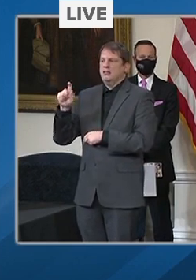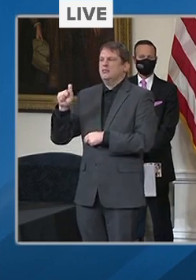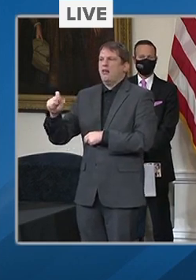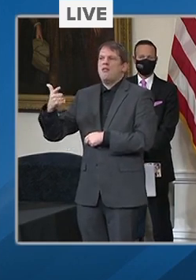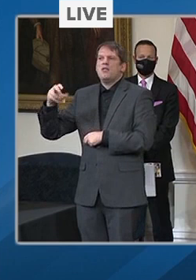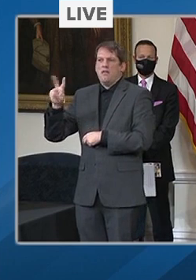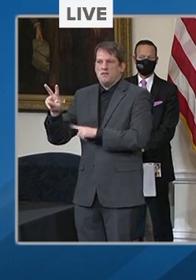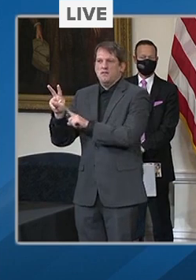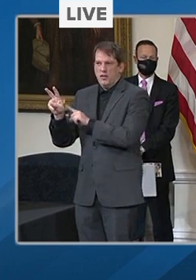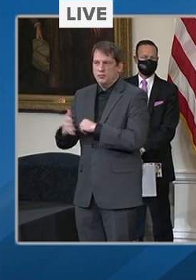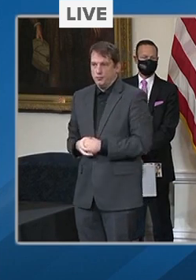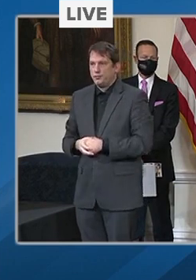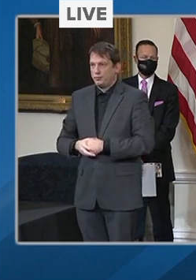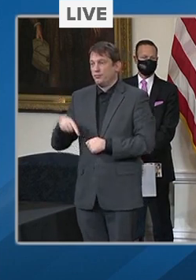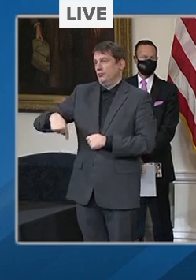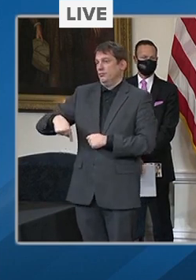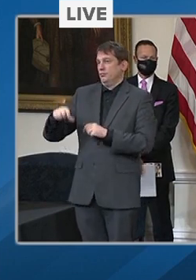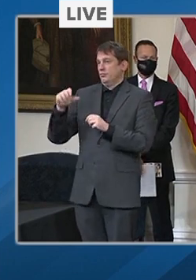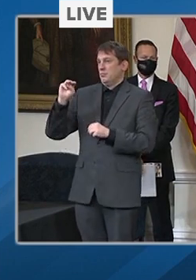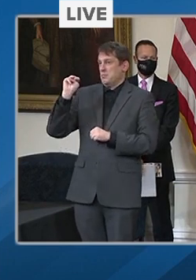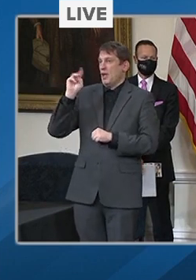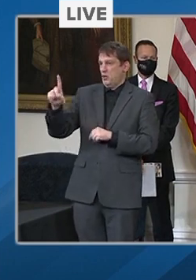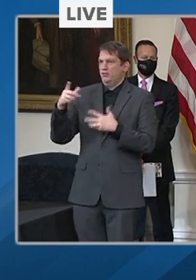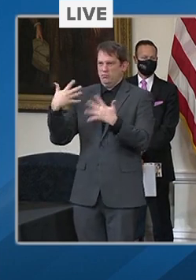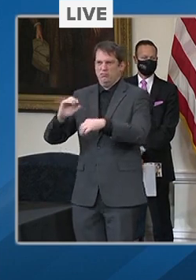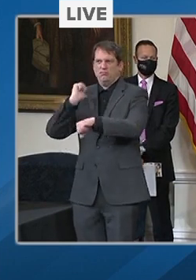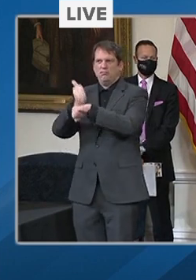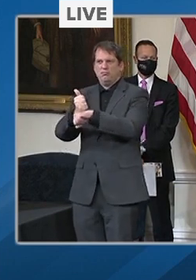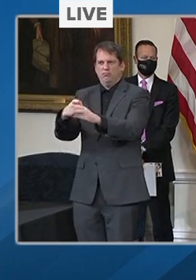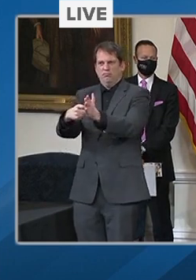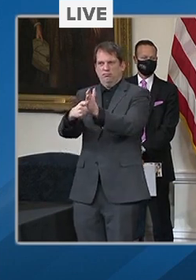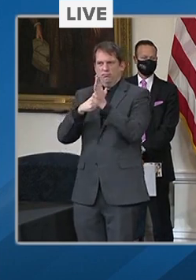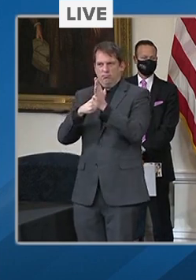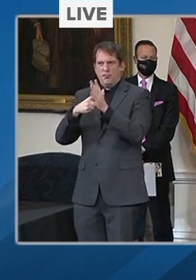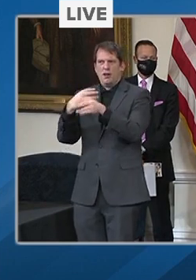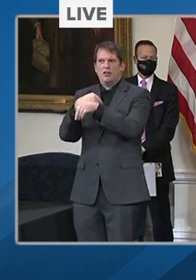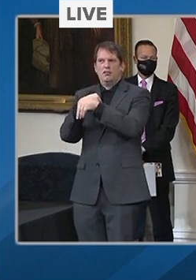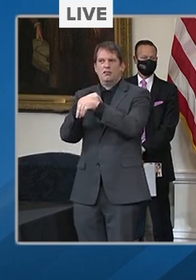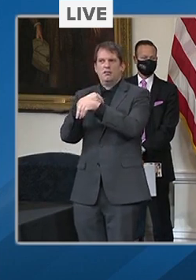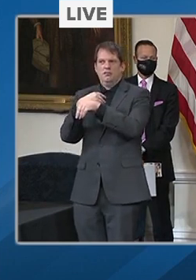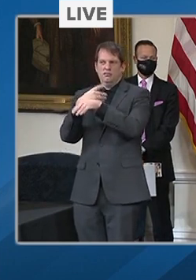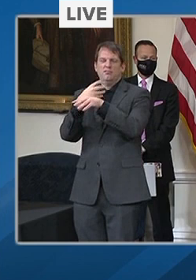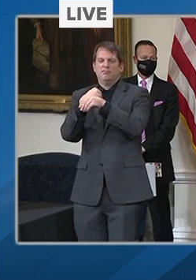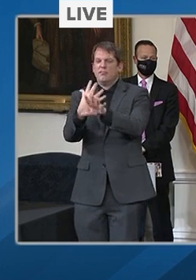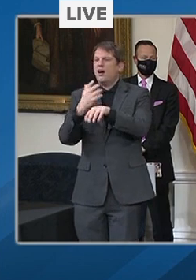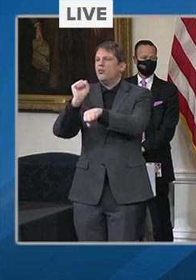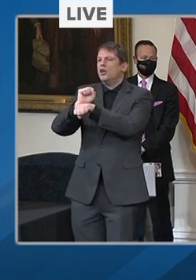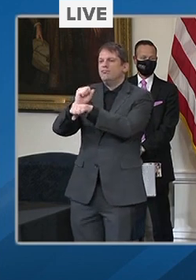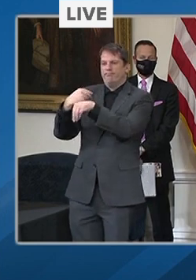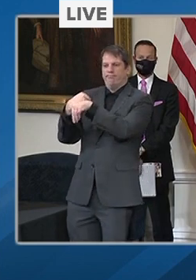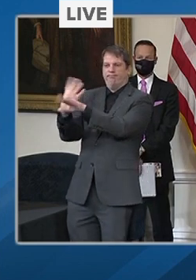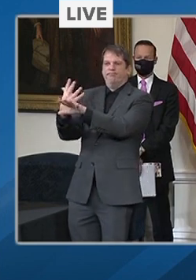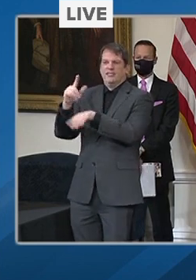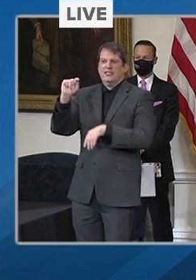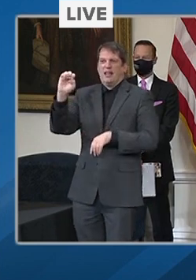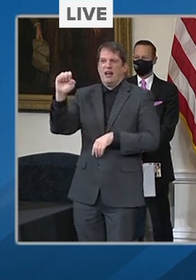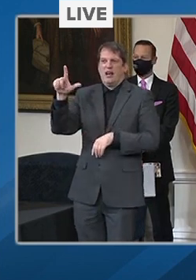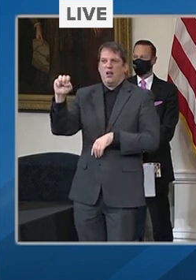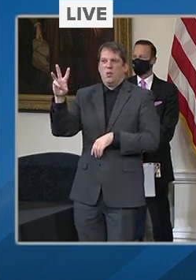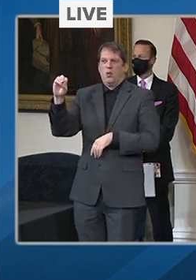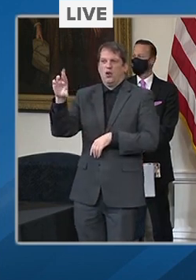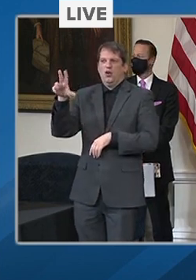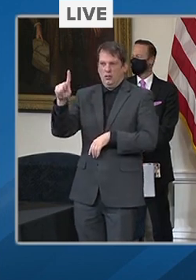The state instituted mandatory telework for all state employees who are able, and beginning Monday,